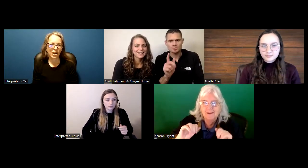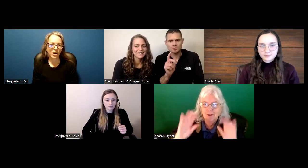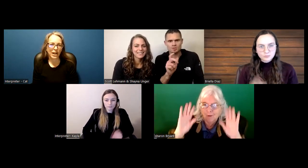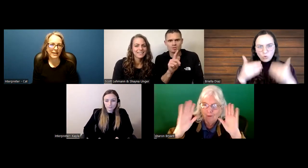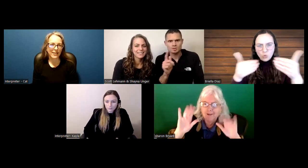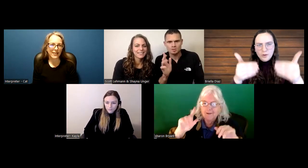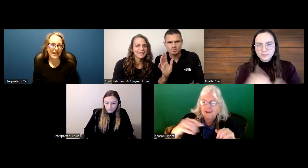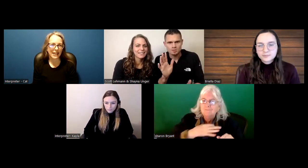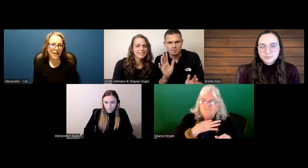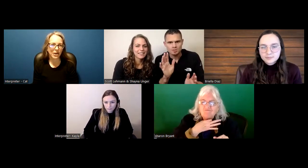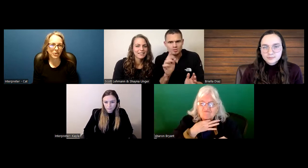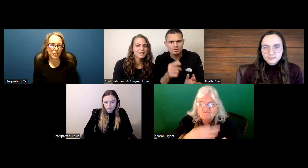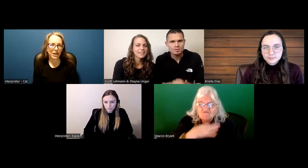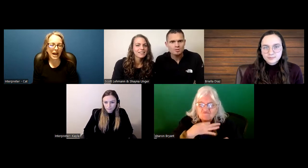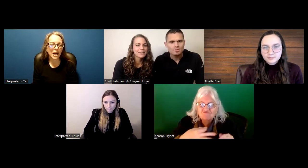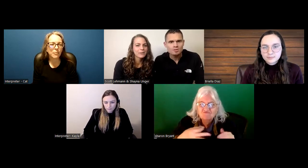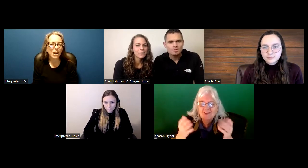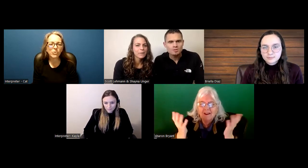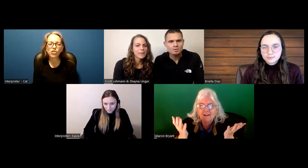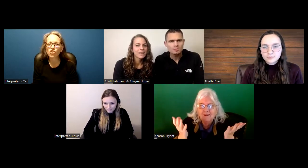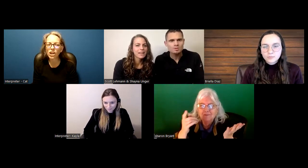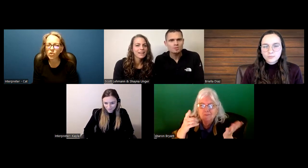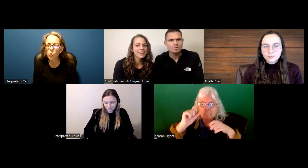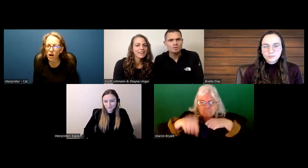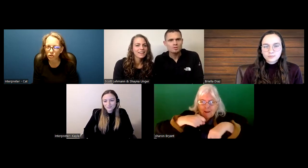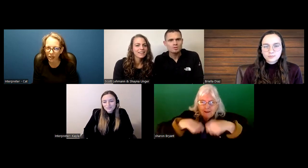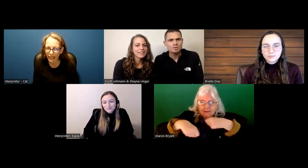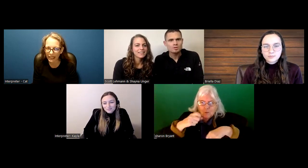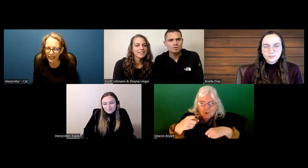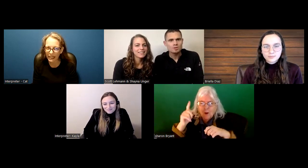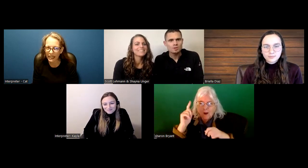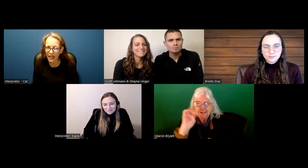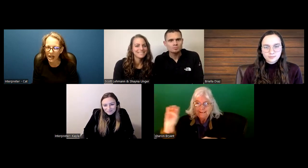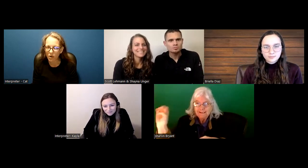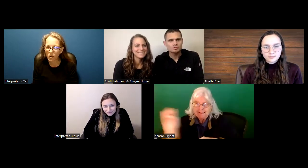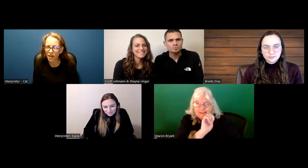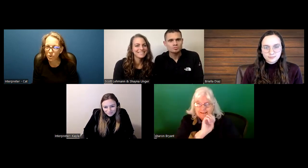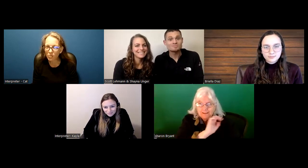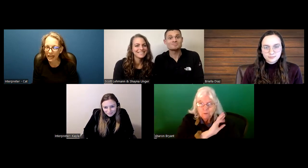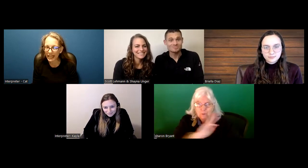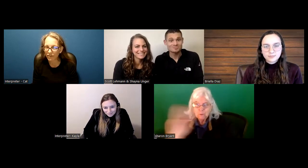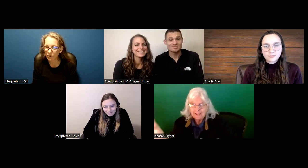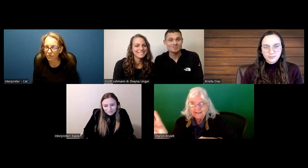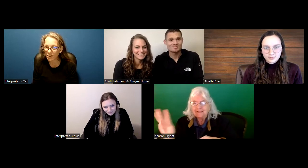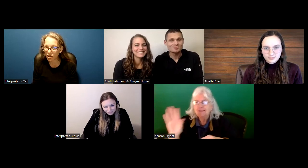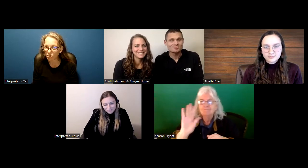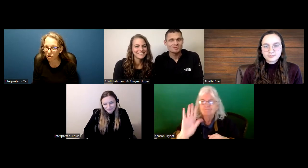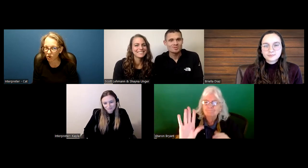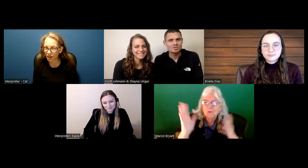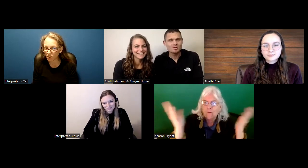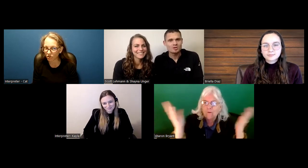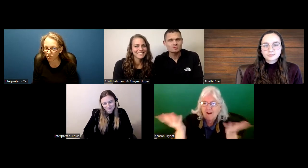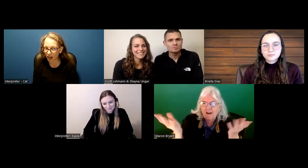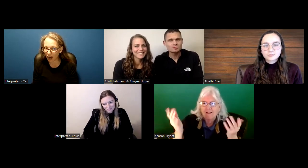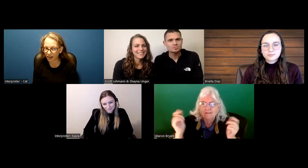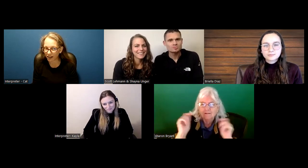Okay, great. Hello. I was just wondering, when you were biking from the East Coast to the